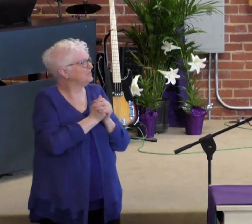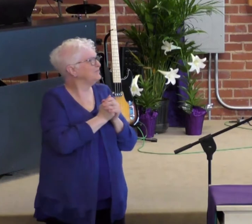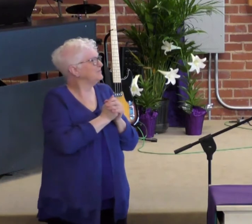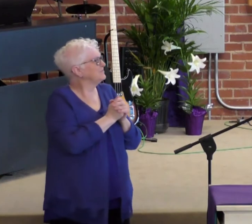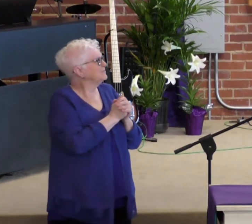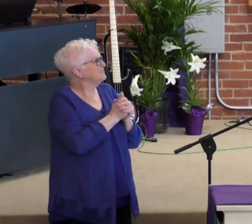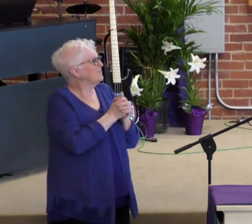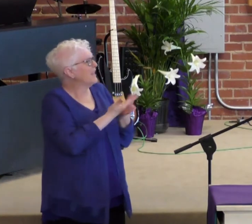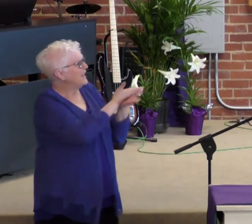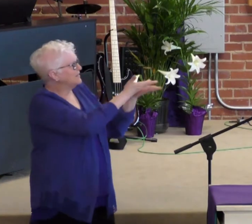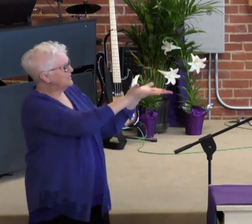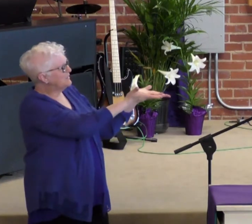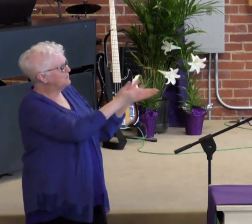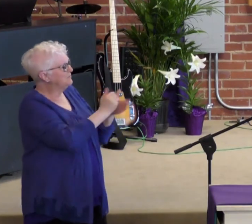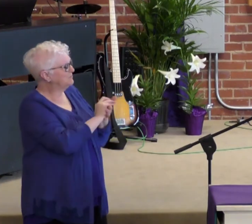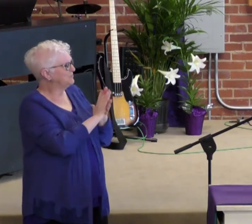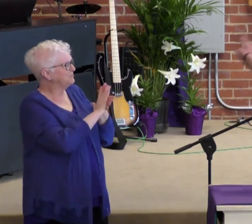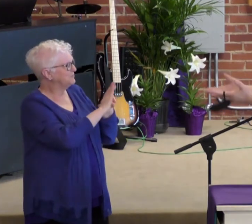Do it again.